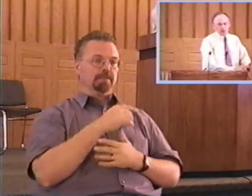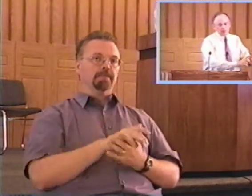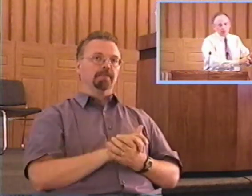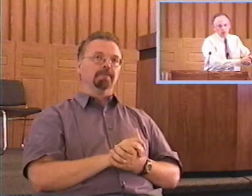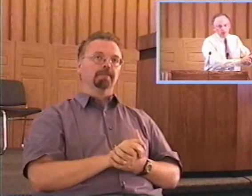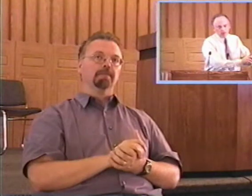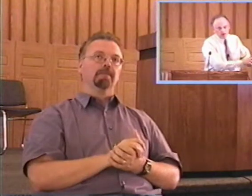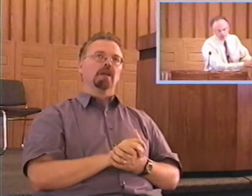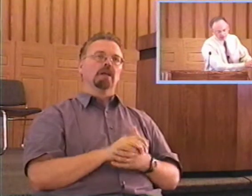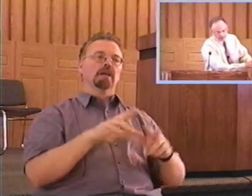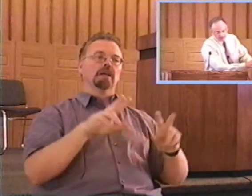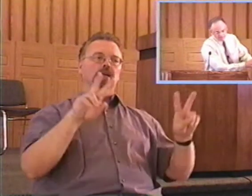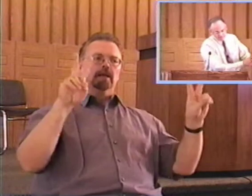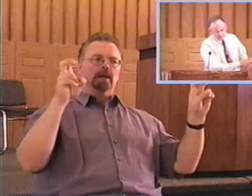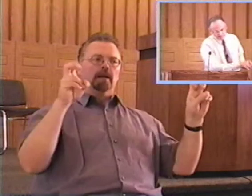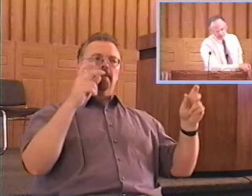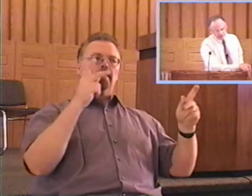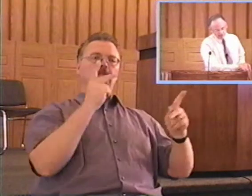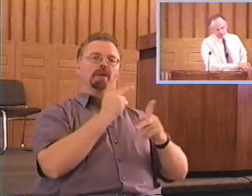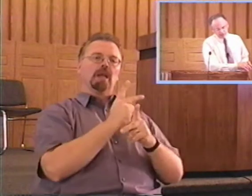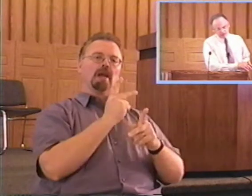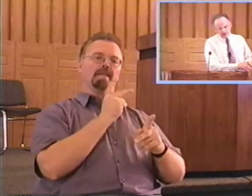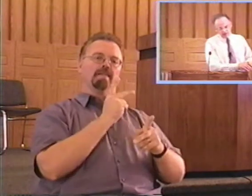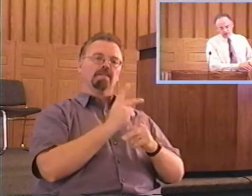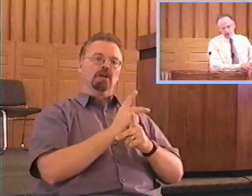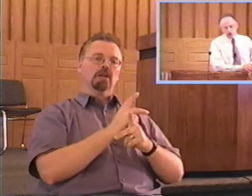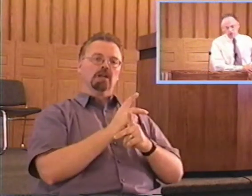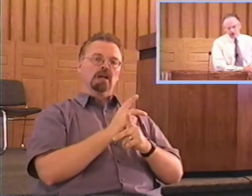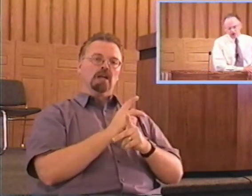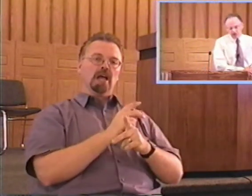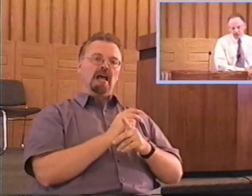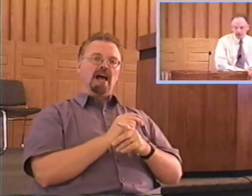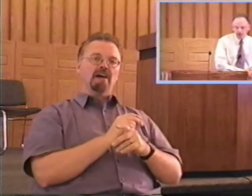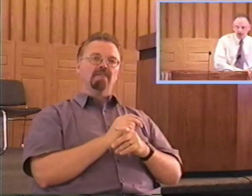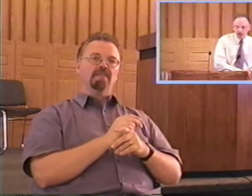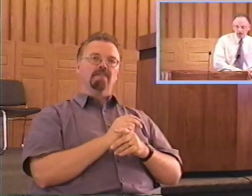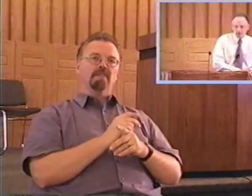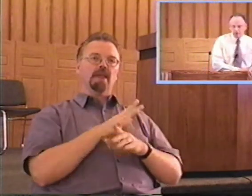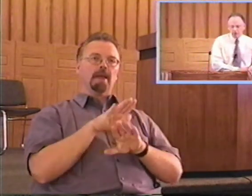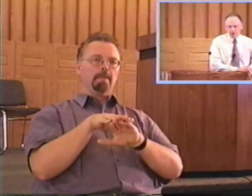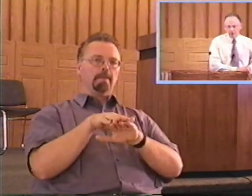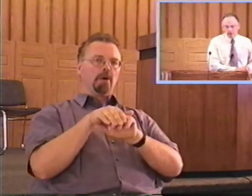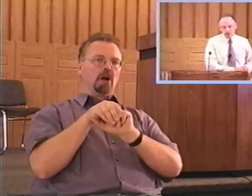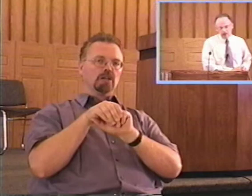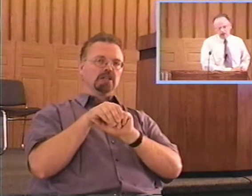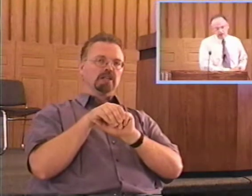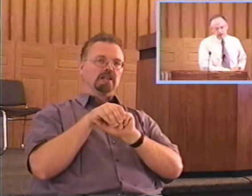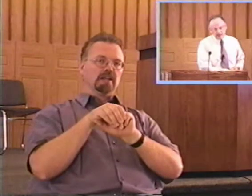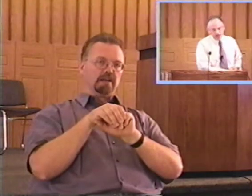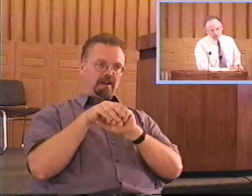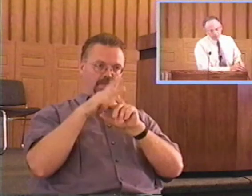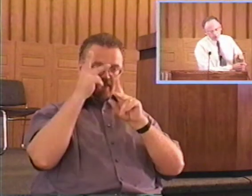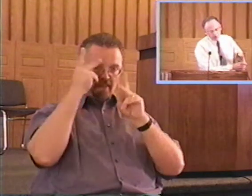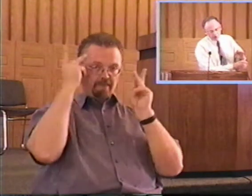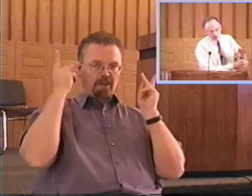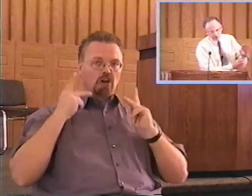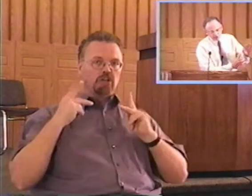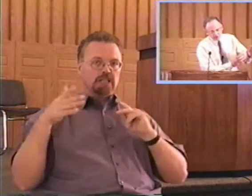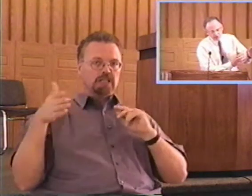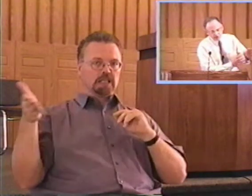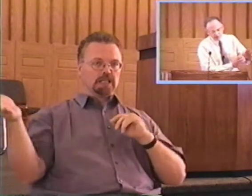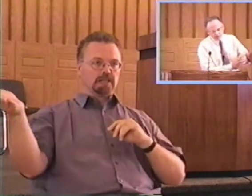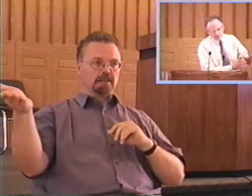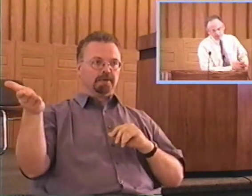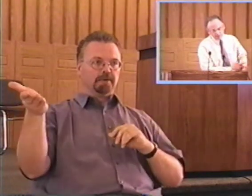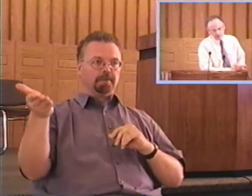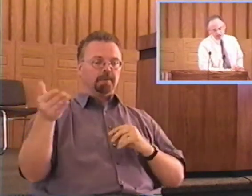He tells them, beware of the leaven of the Pharisees, which is hypocrisy. And now he points